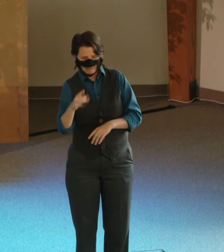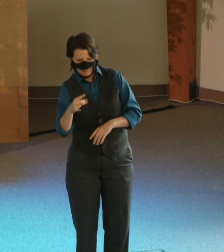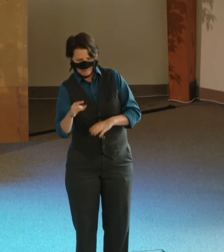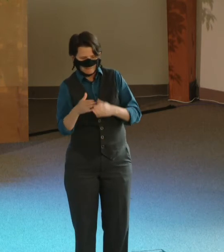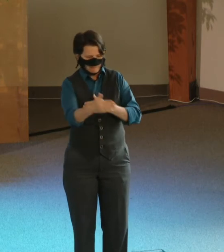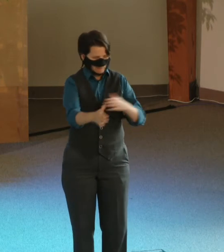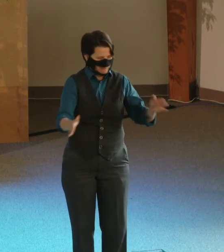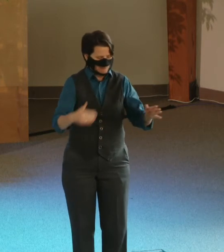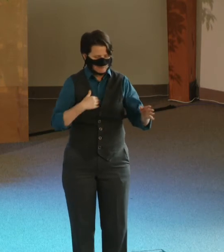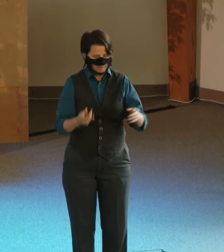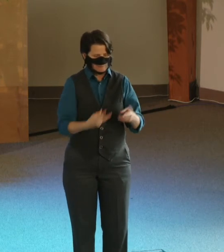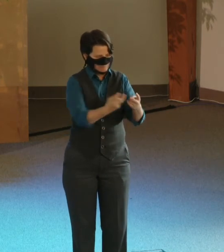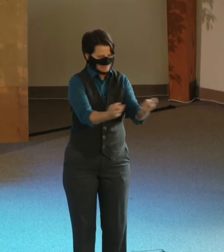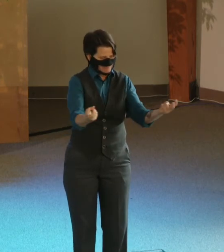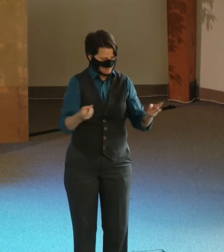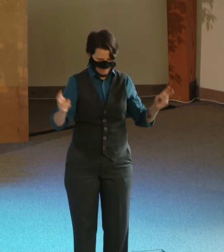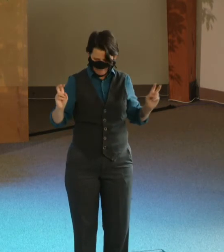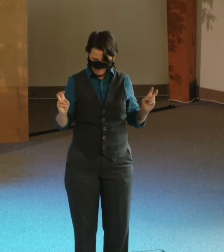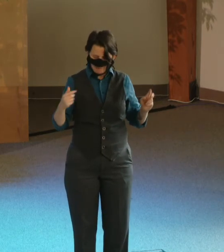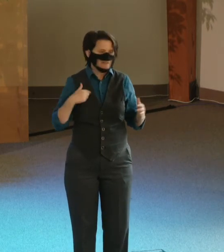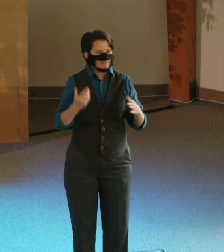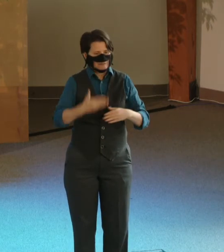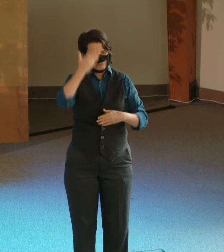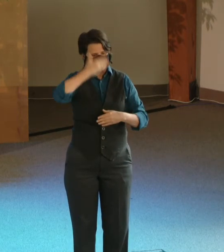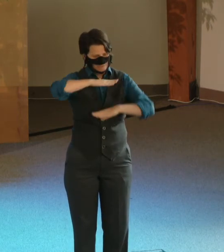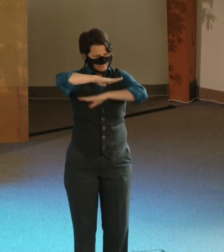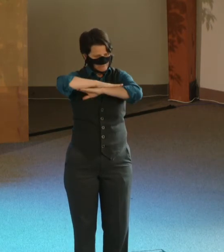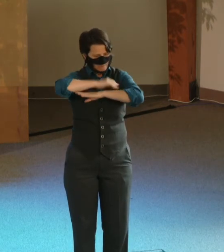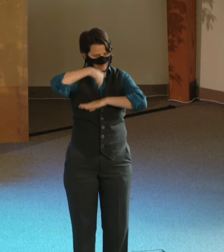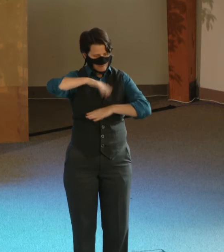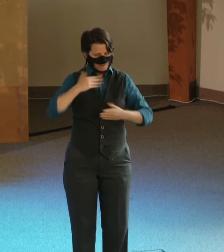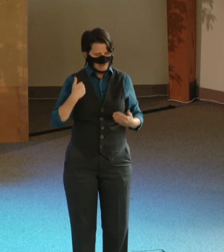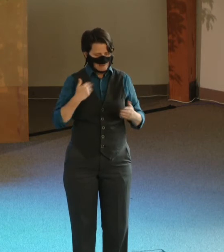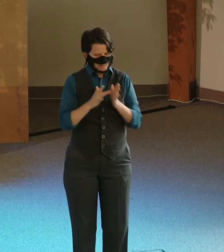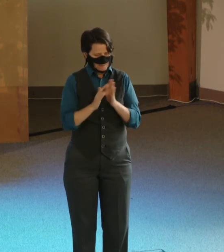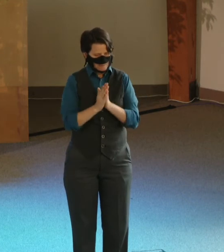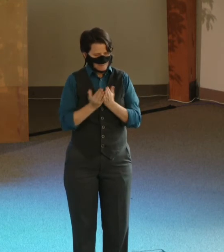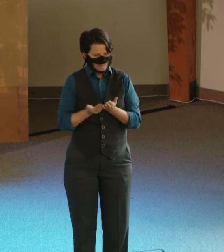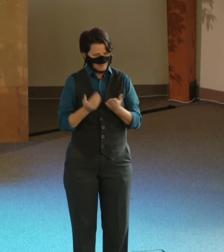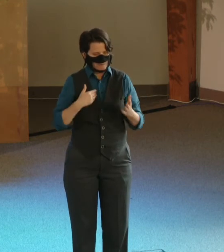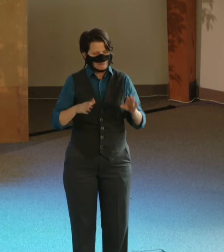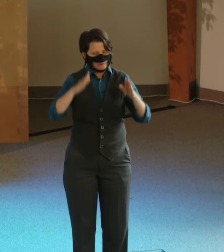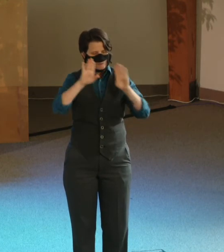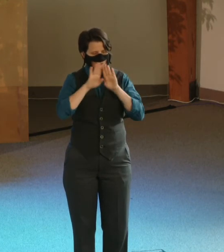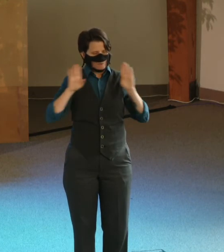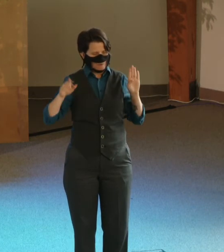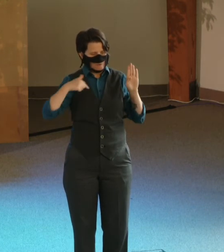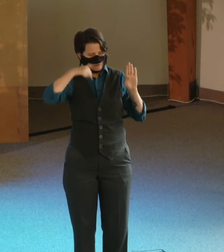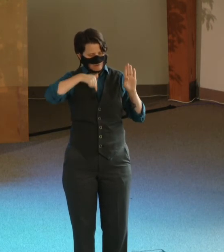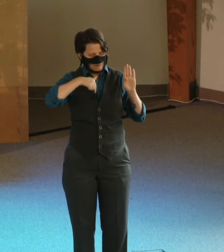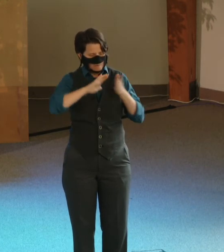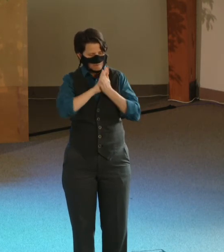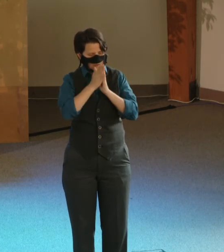wall. In the front, there was a stand with the Bible on it. And on the wall behind it were the words painted,